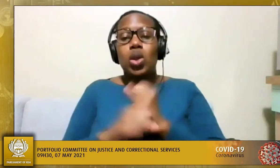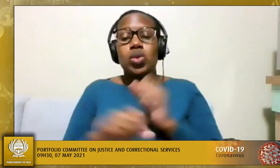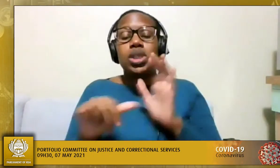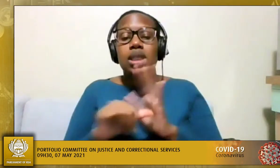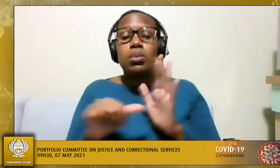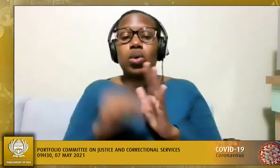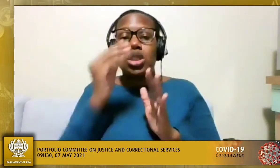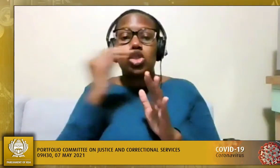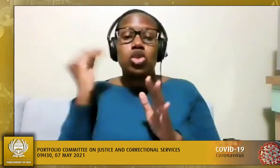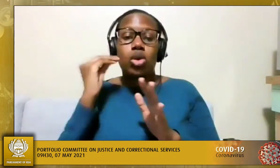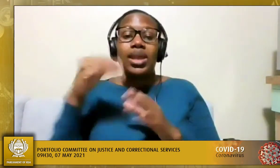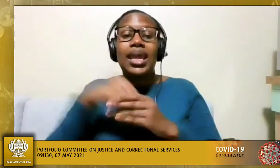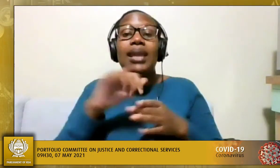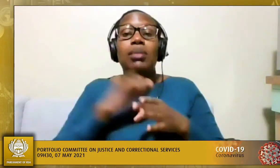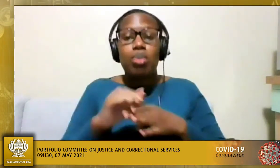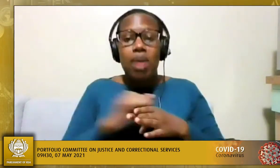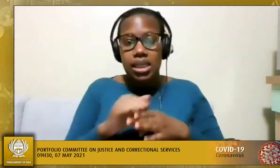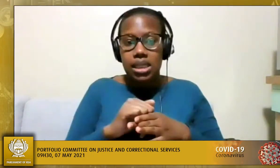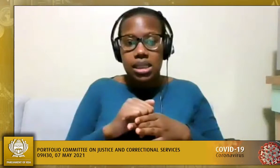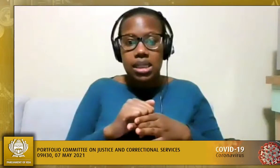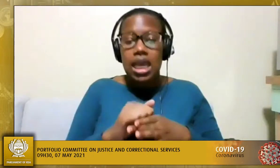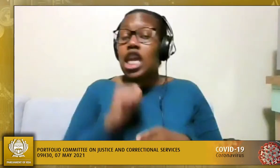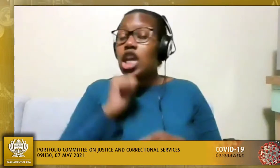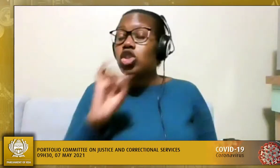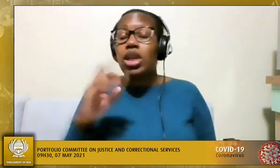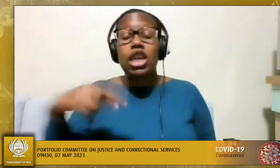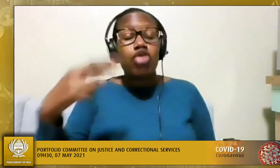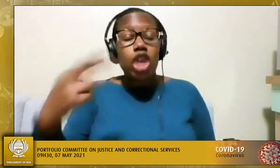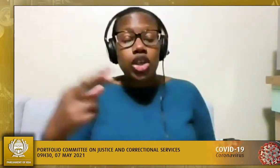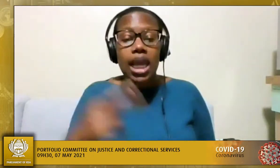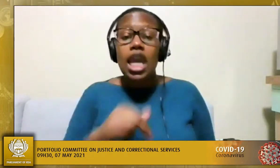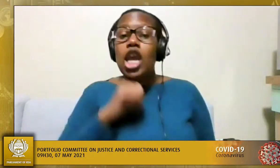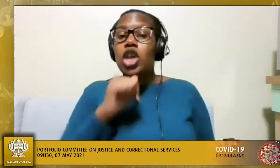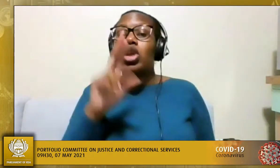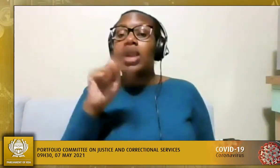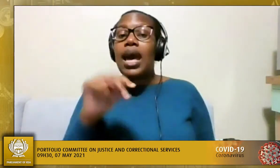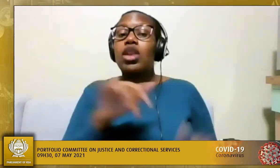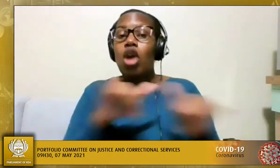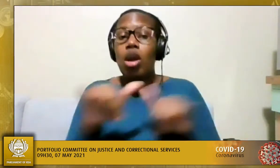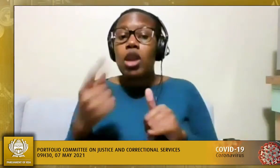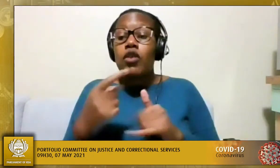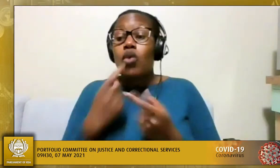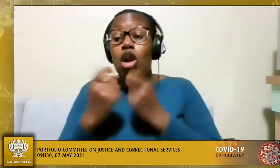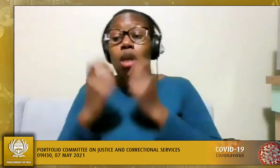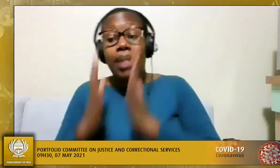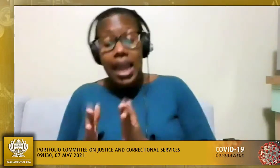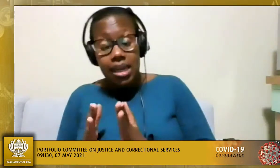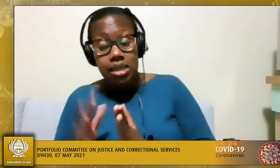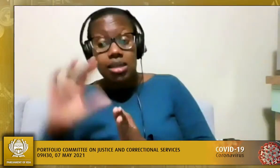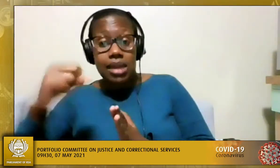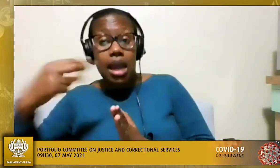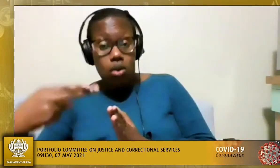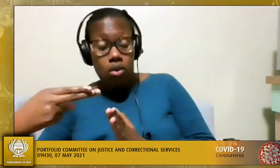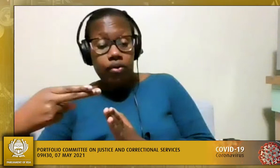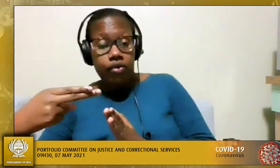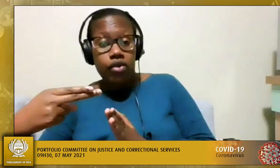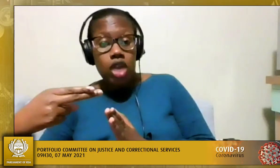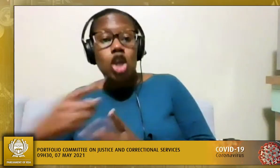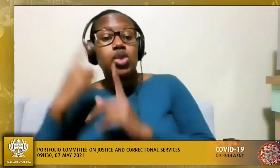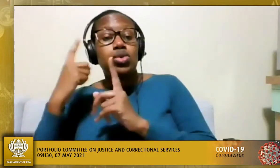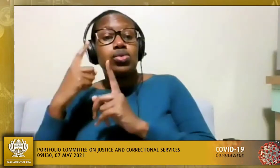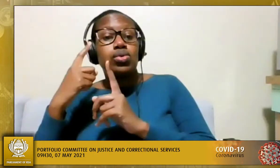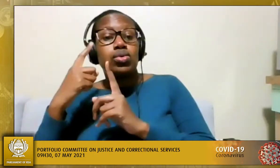that in practice it is neither irregular nor uncommon for a complainant which is steinhoff in this instance to direct the